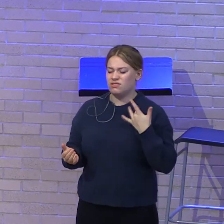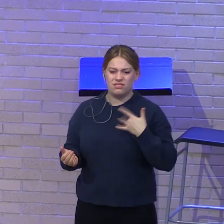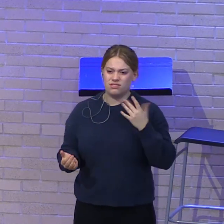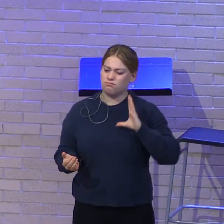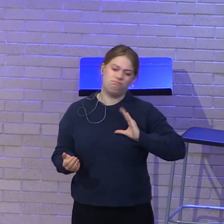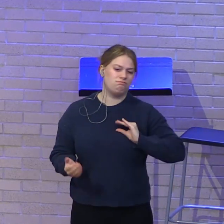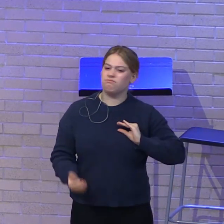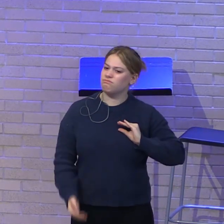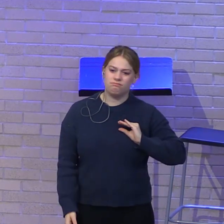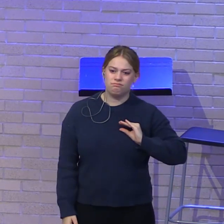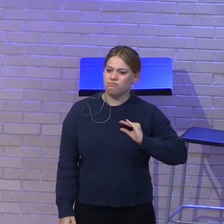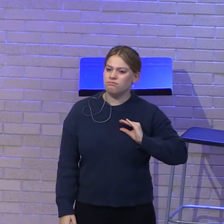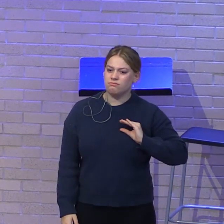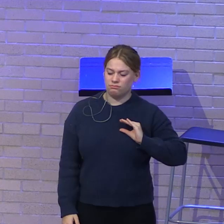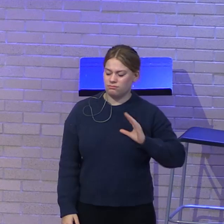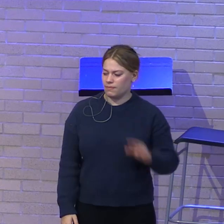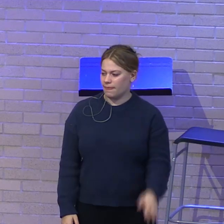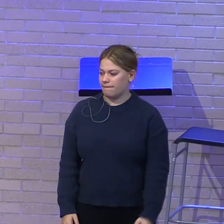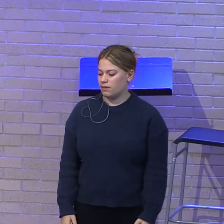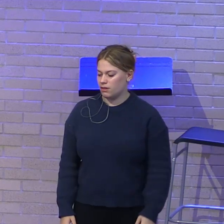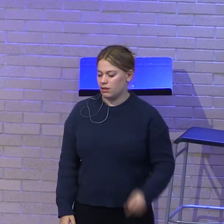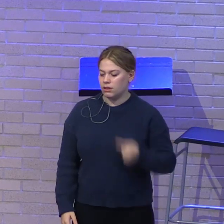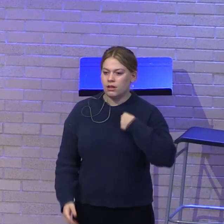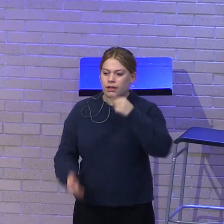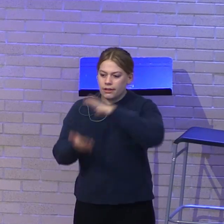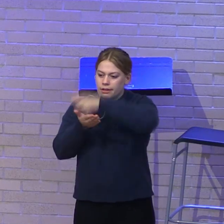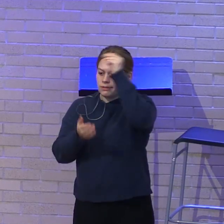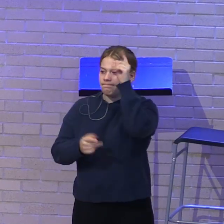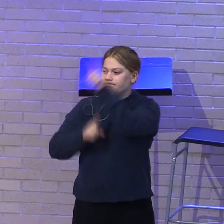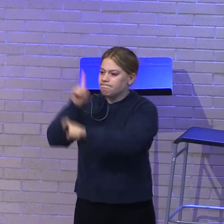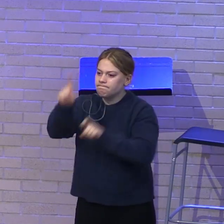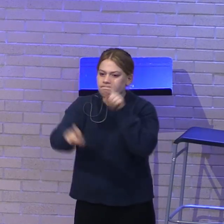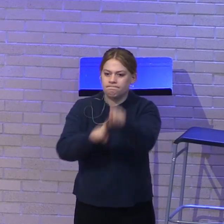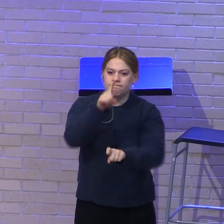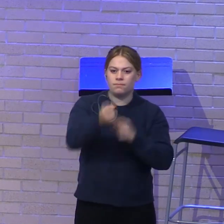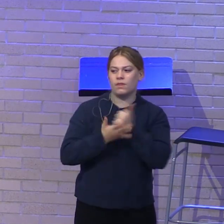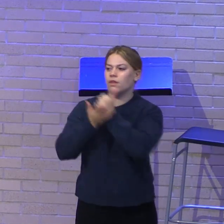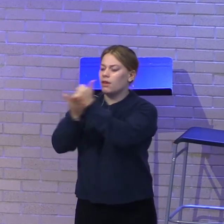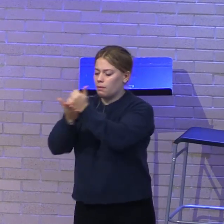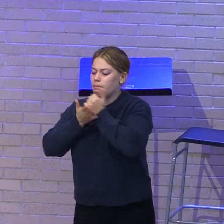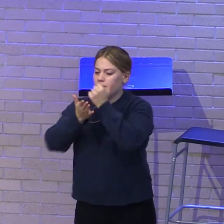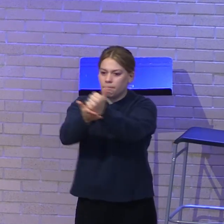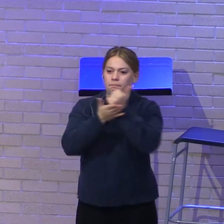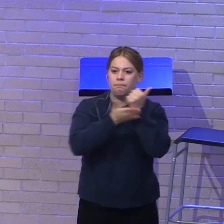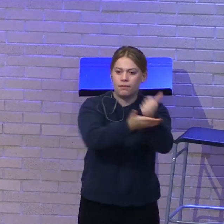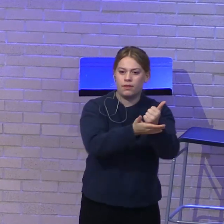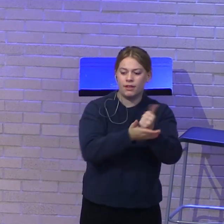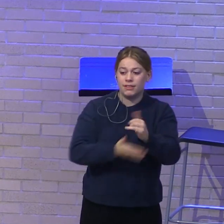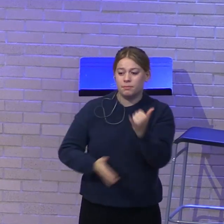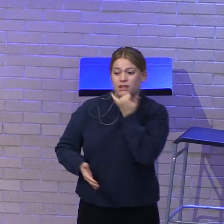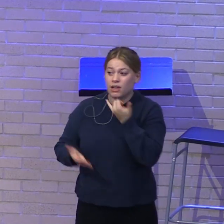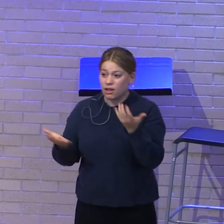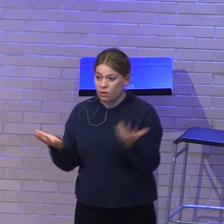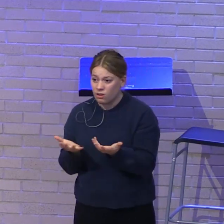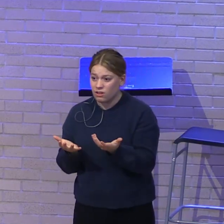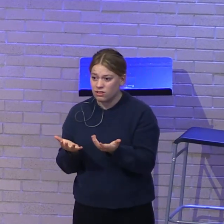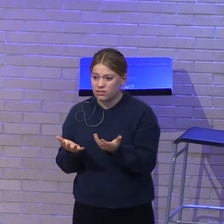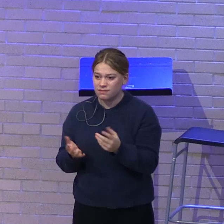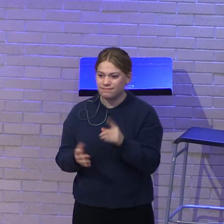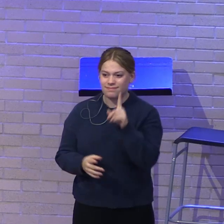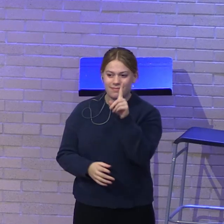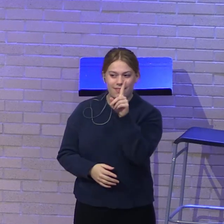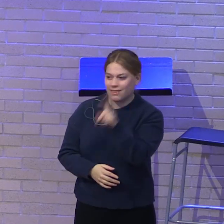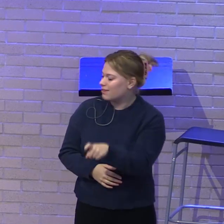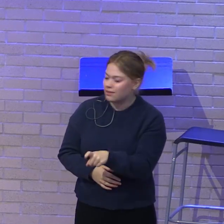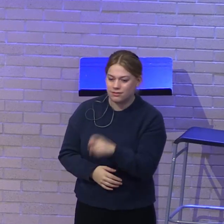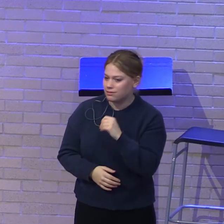my story, I've learned that asking for help is my power, and the only mistake I can make is not asking. But before